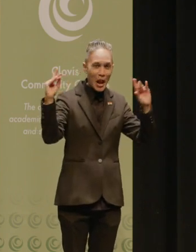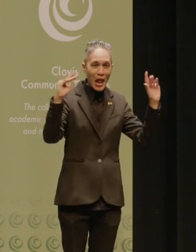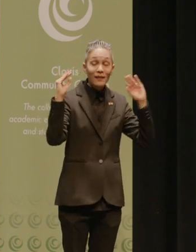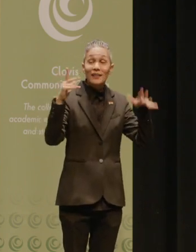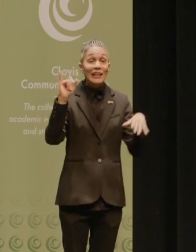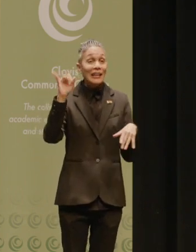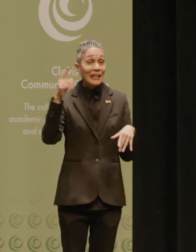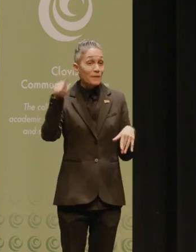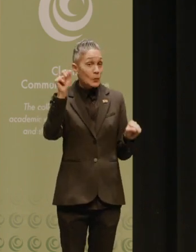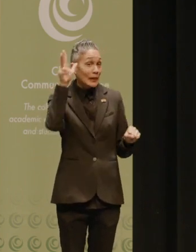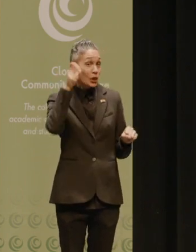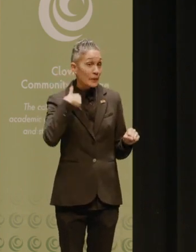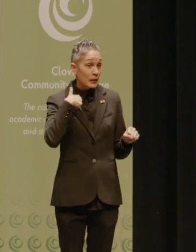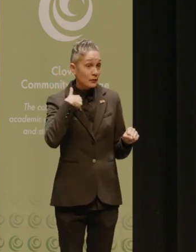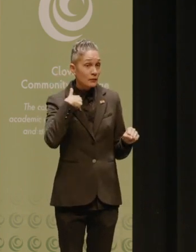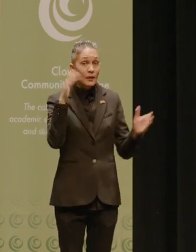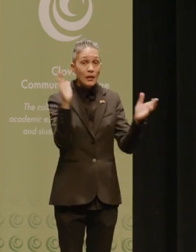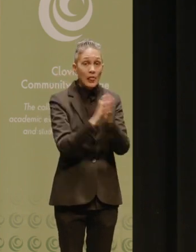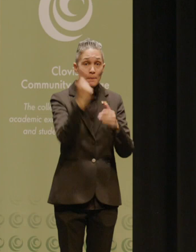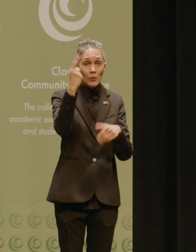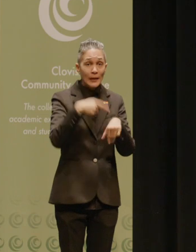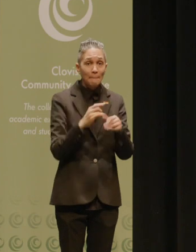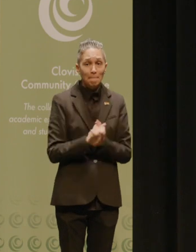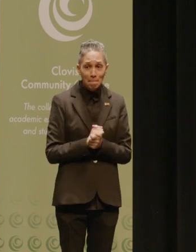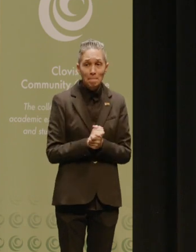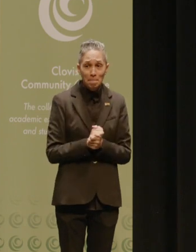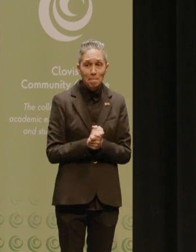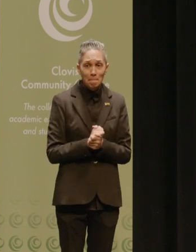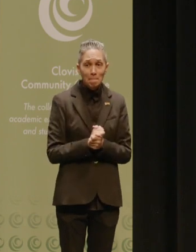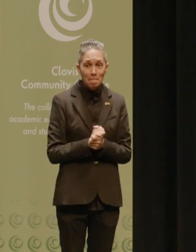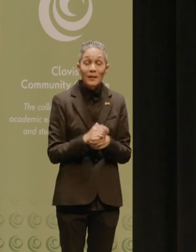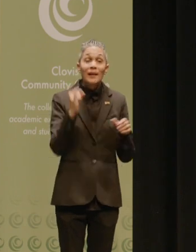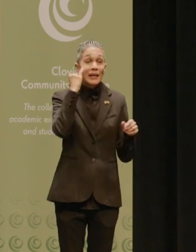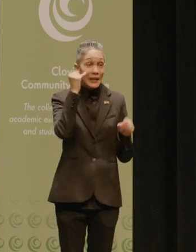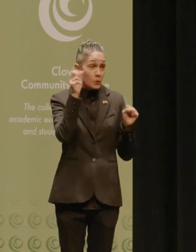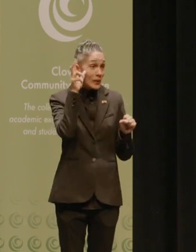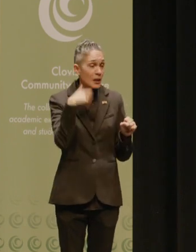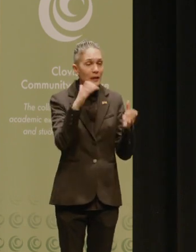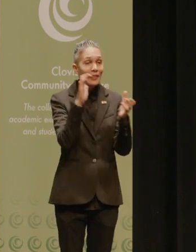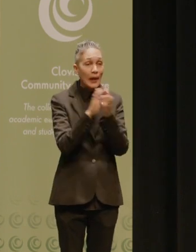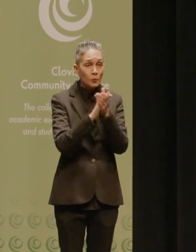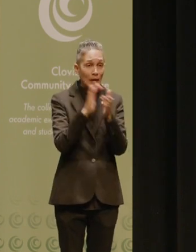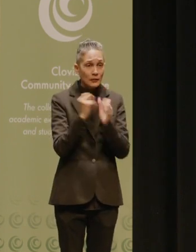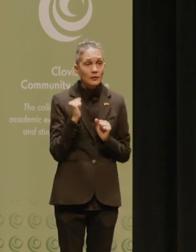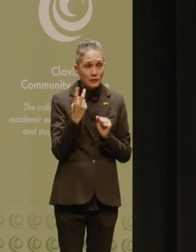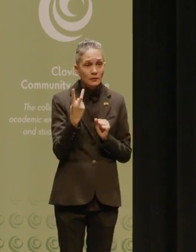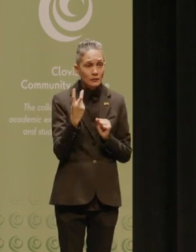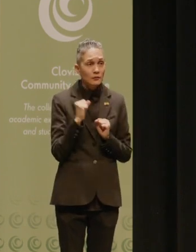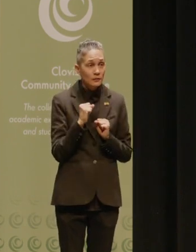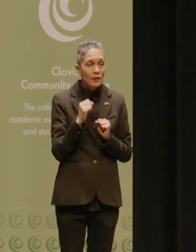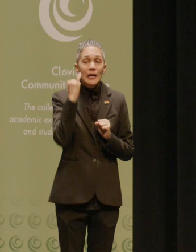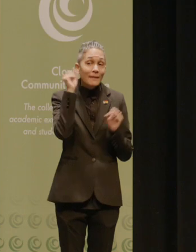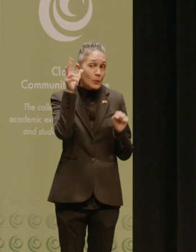If you can hear me, clap once. If you can hear me, clap twice.